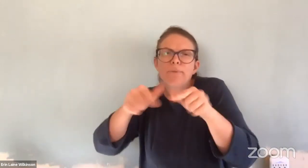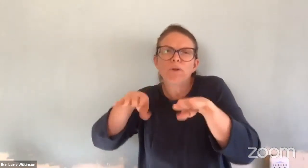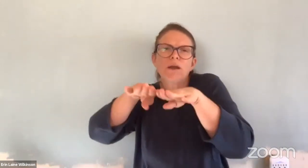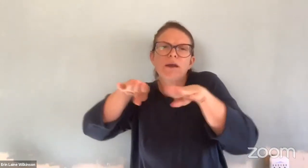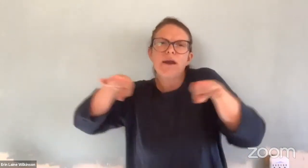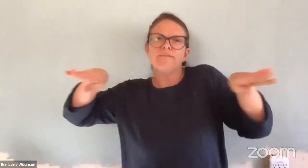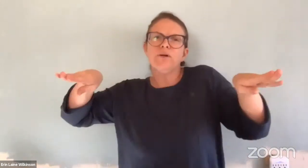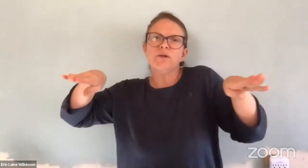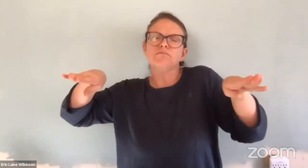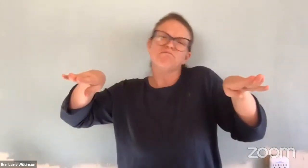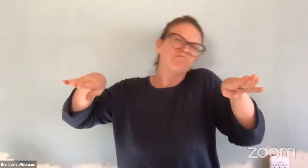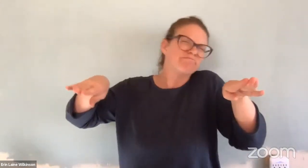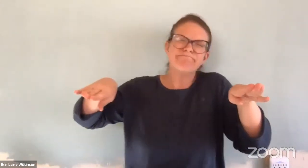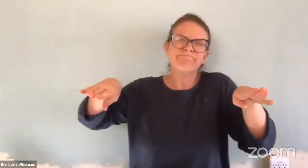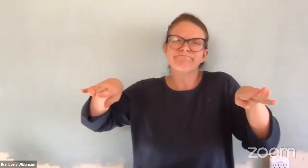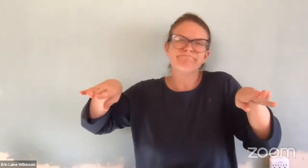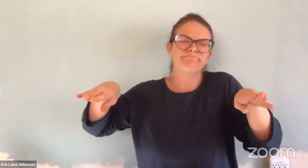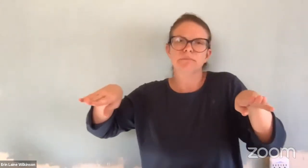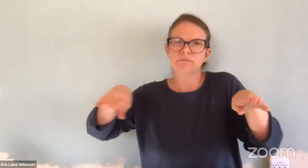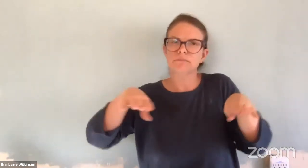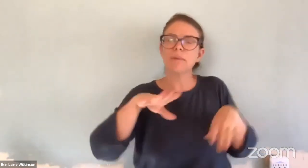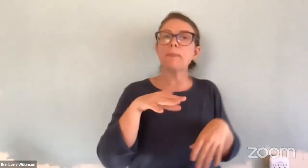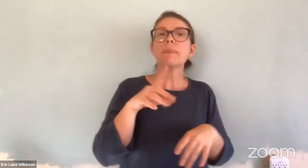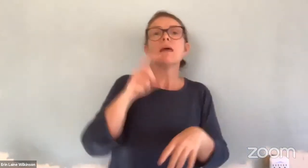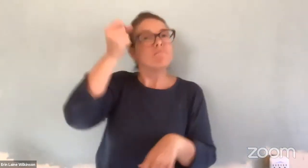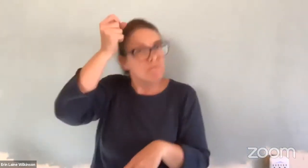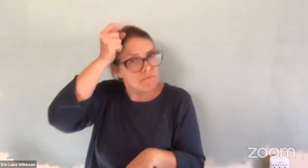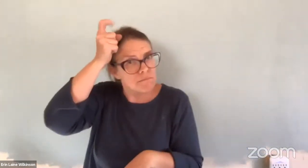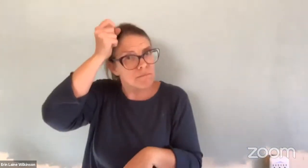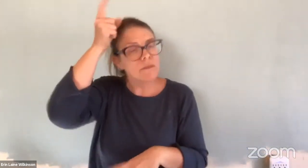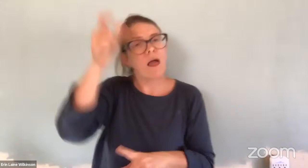or study on at the grammatical level.